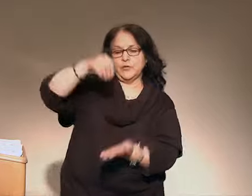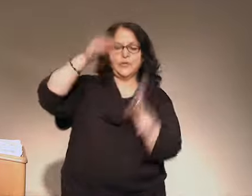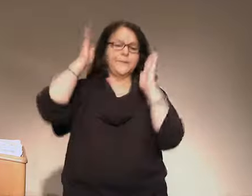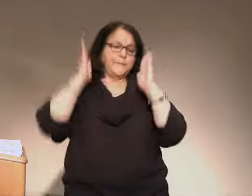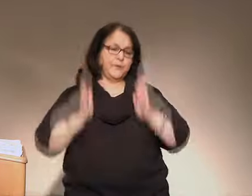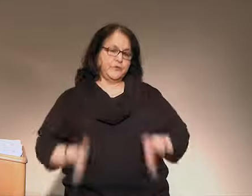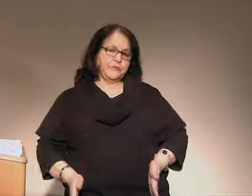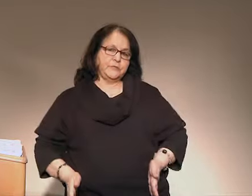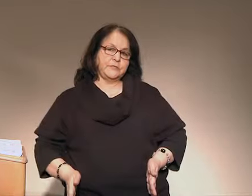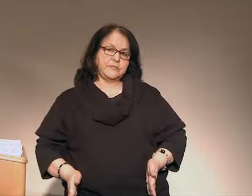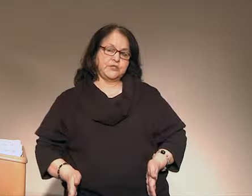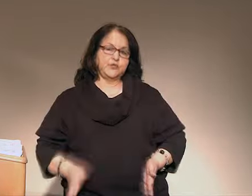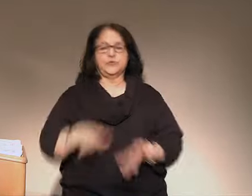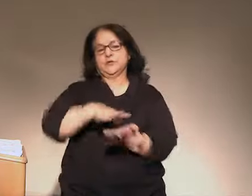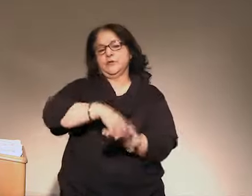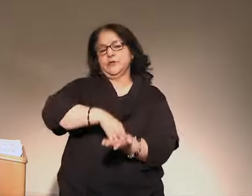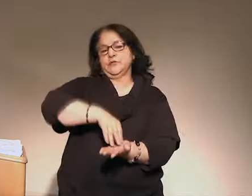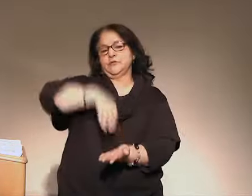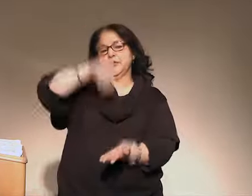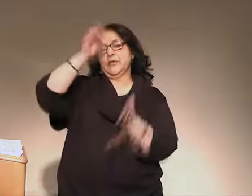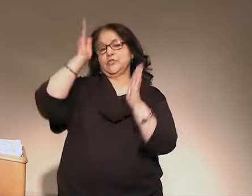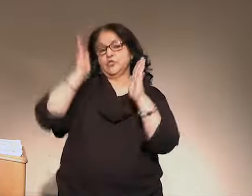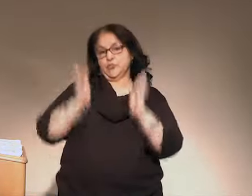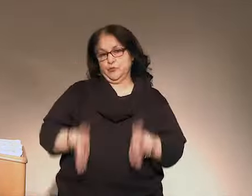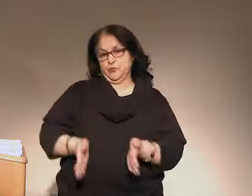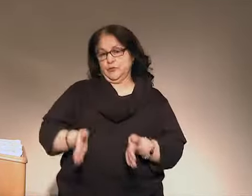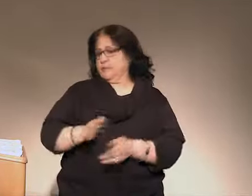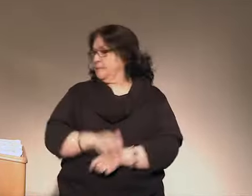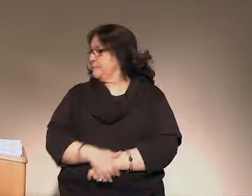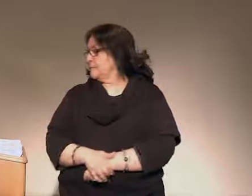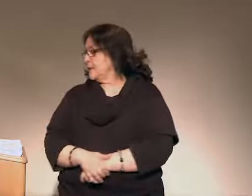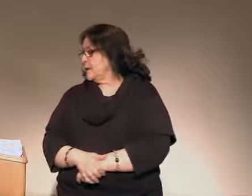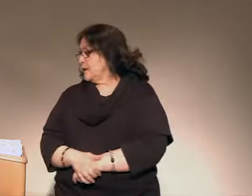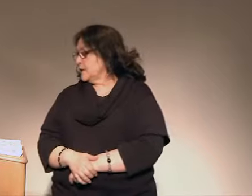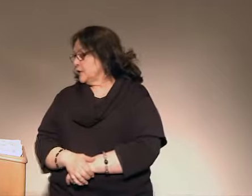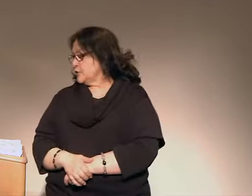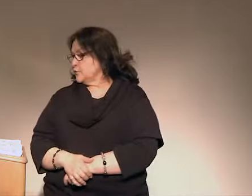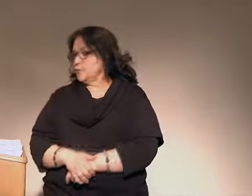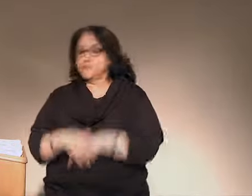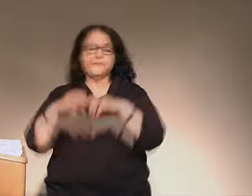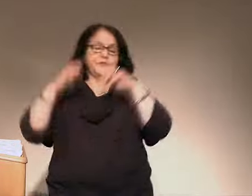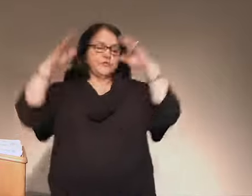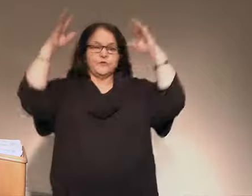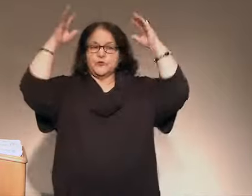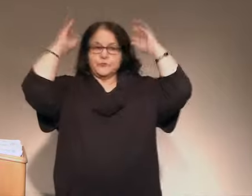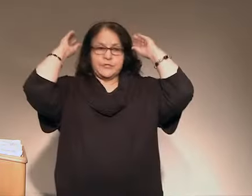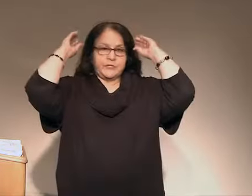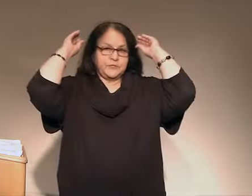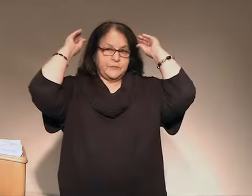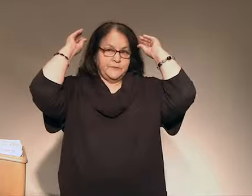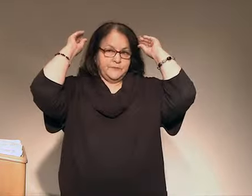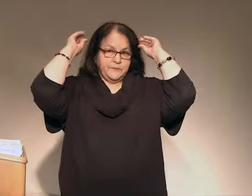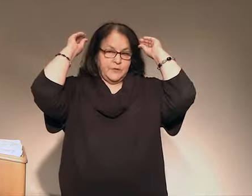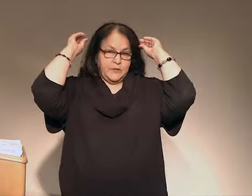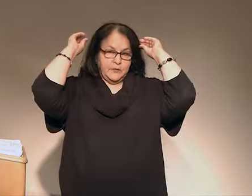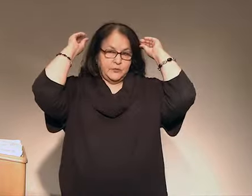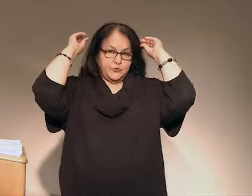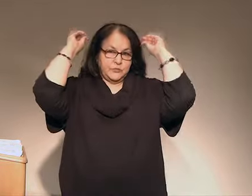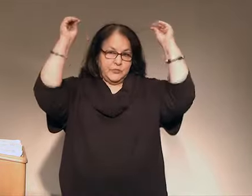learning person is a student. This would be a student. Next row, just the verb tense, to